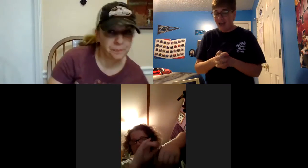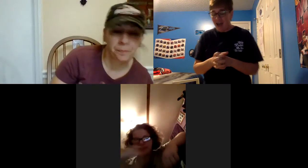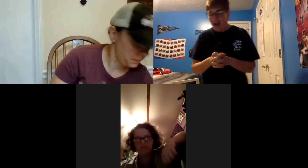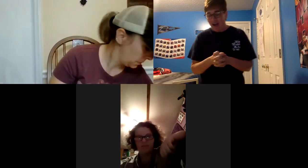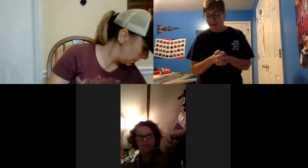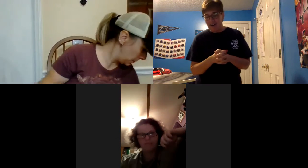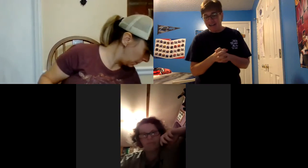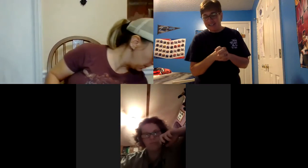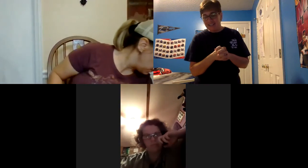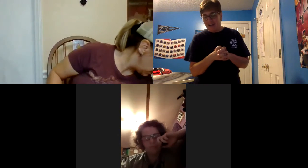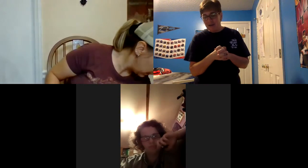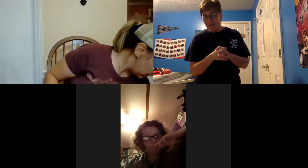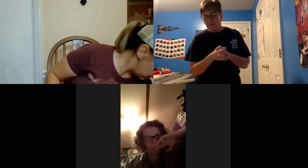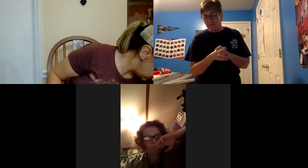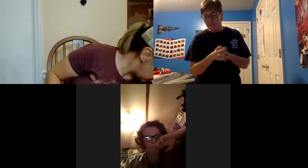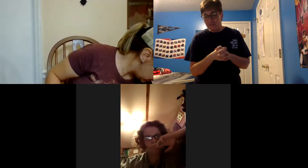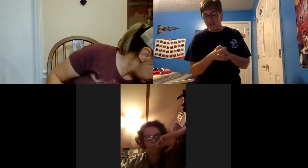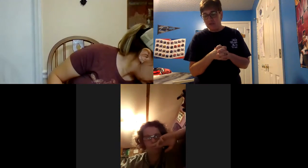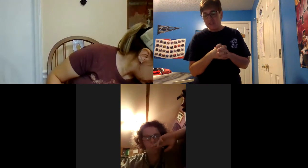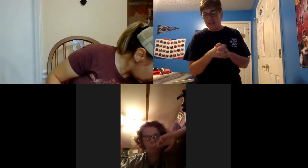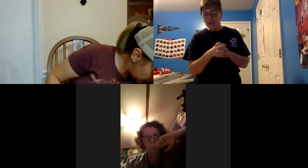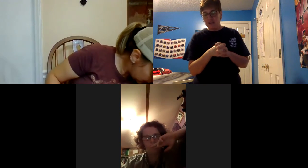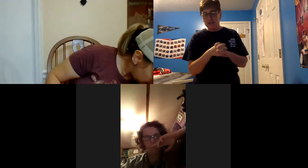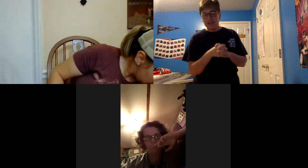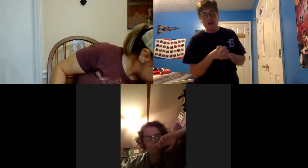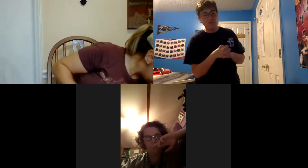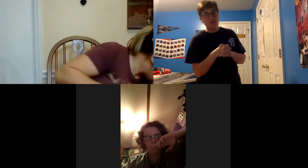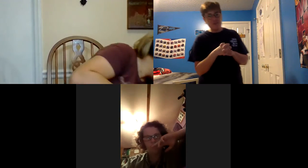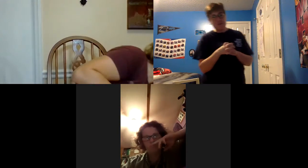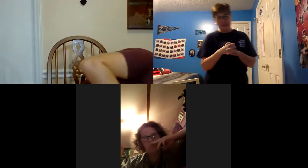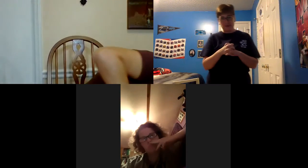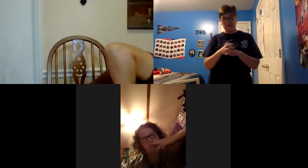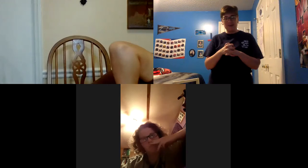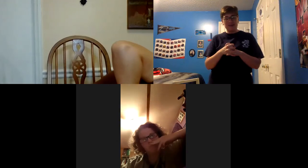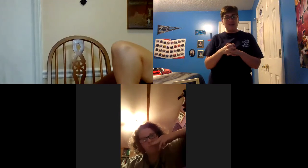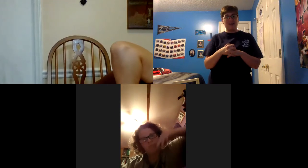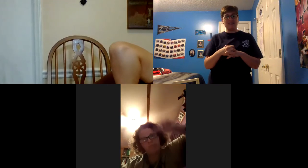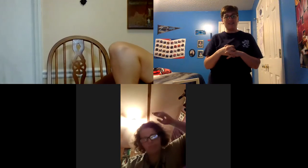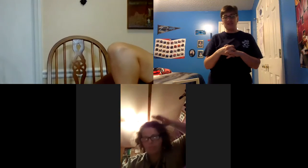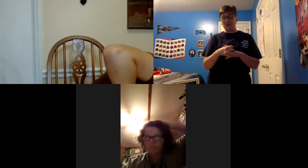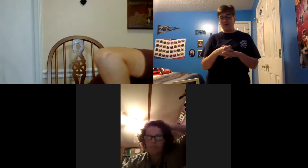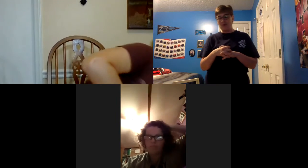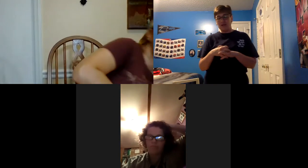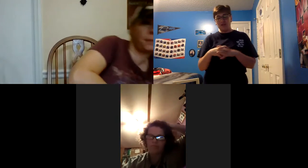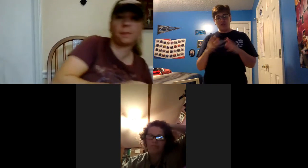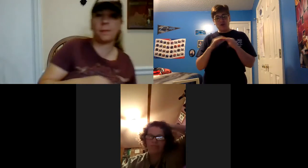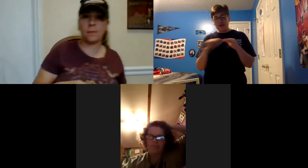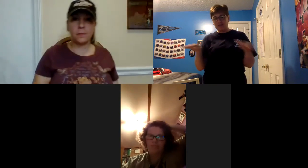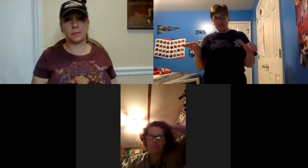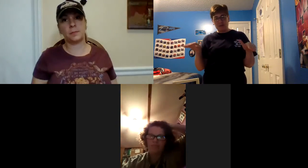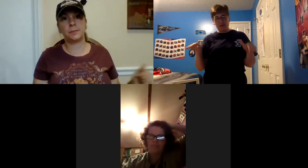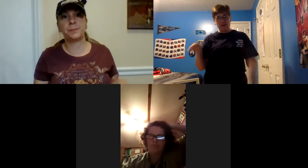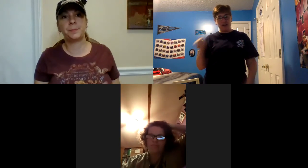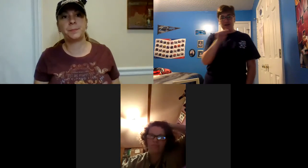anyways, all right. So the doctor can help you feel better. All right. So you don't